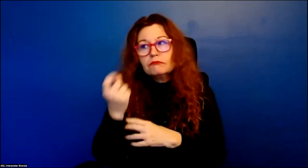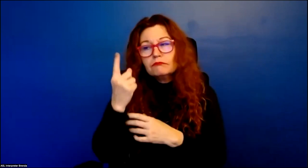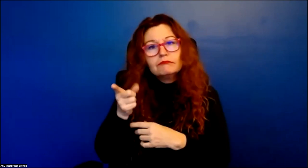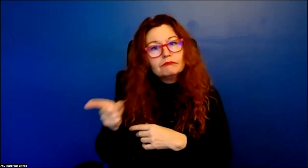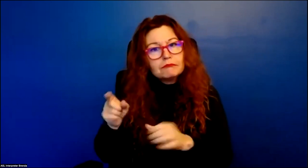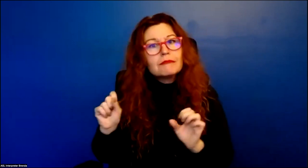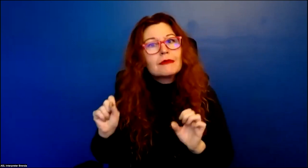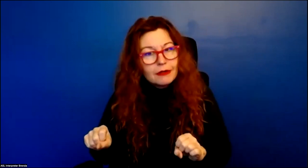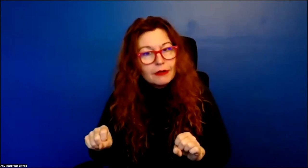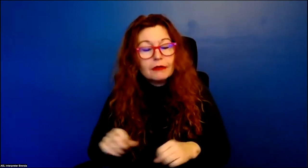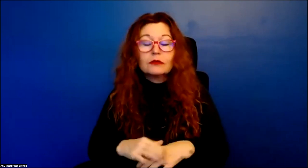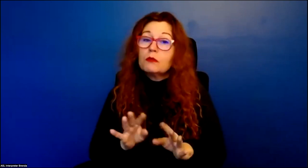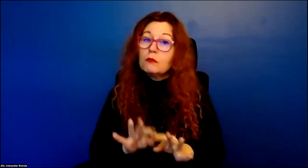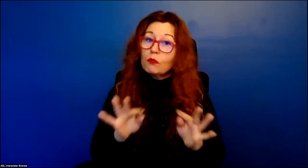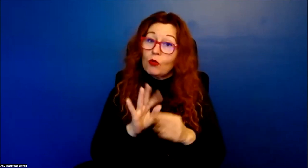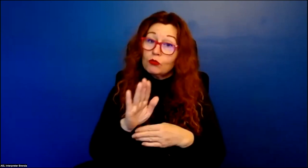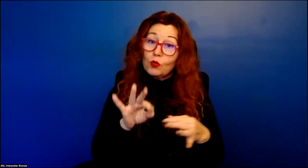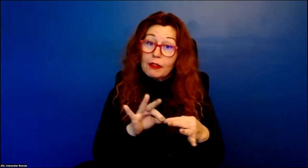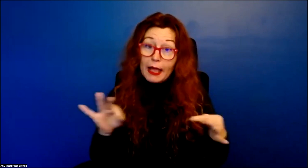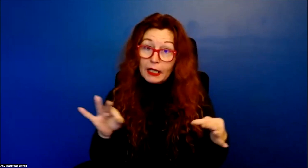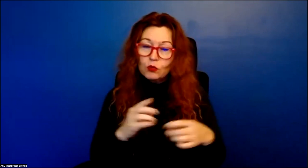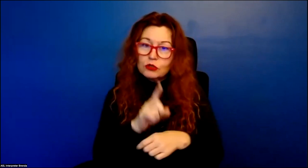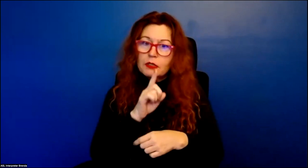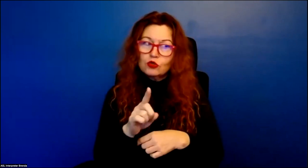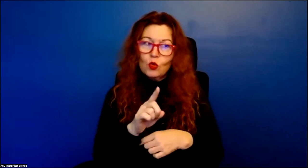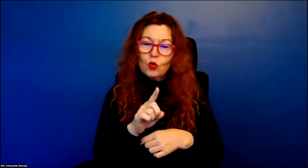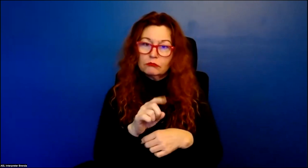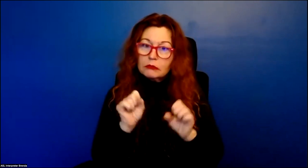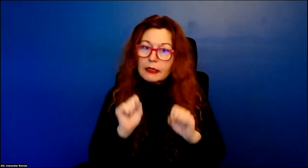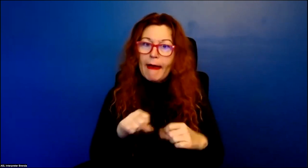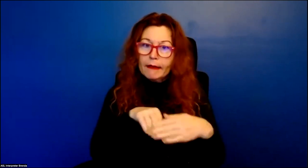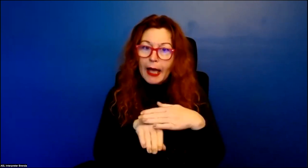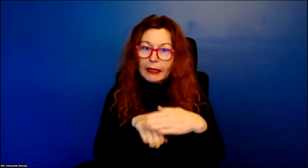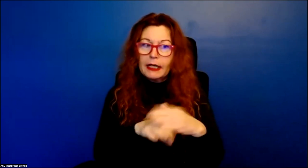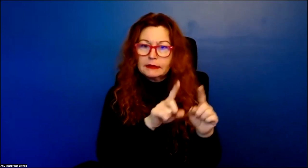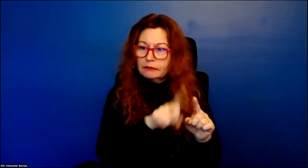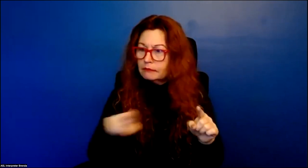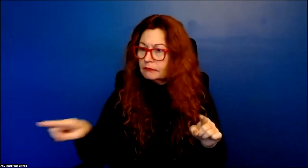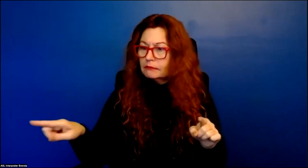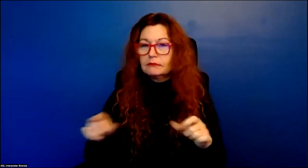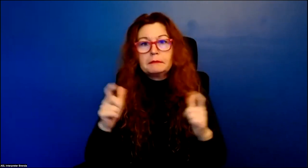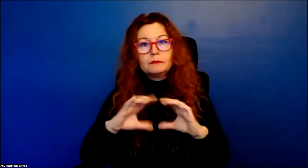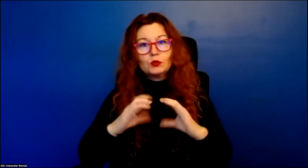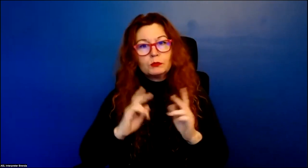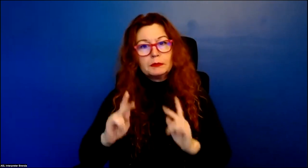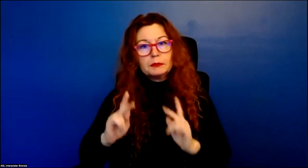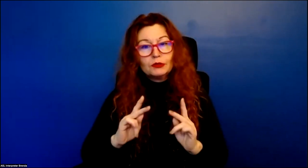make sure that your language works for this group of people.